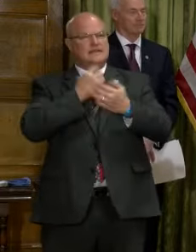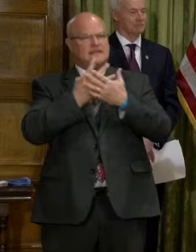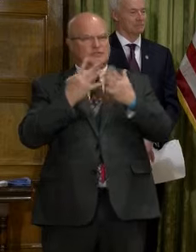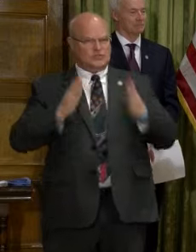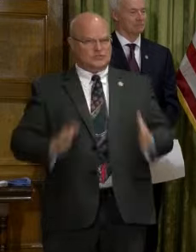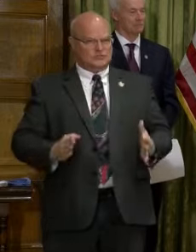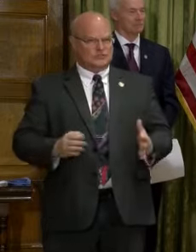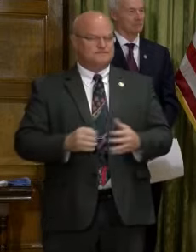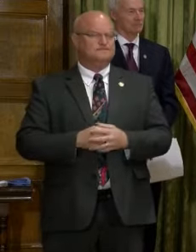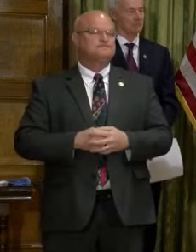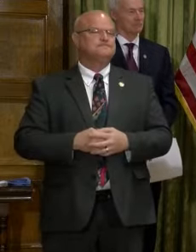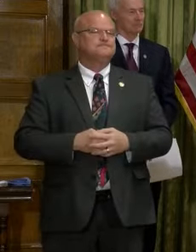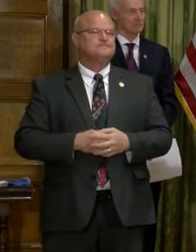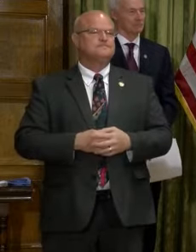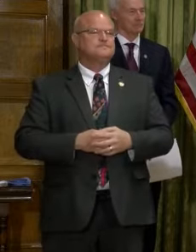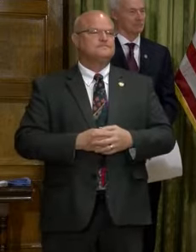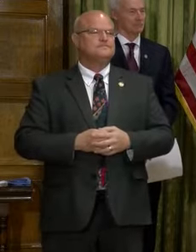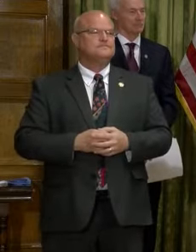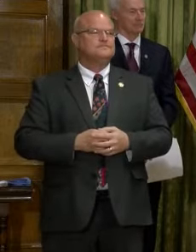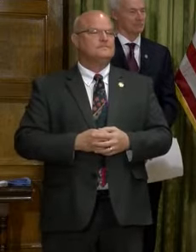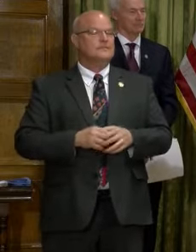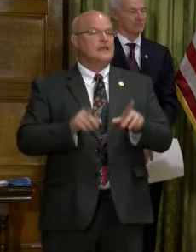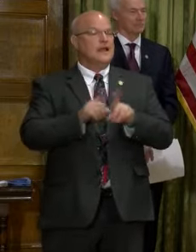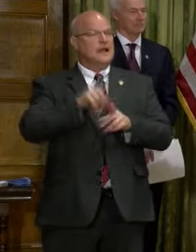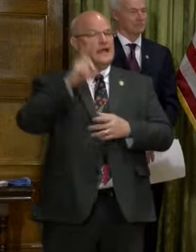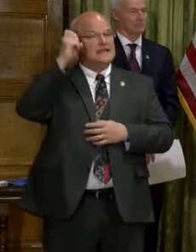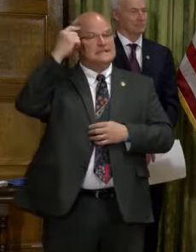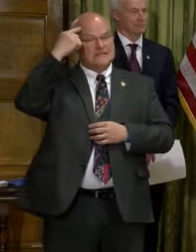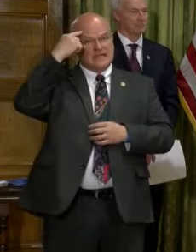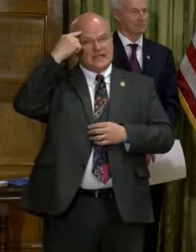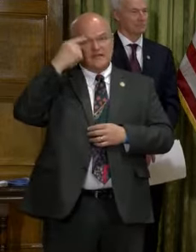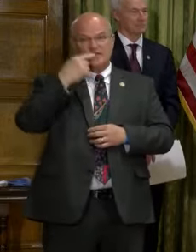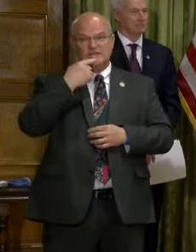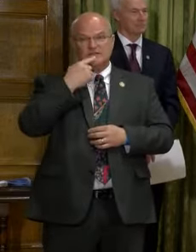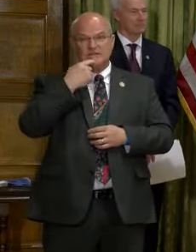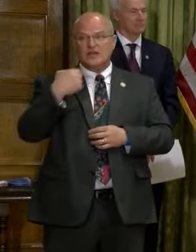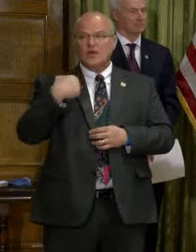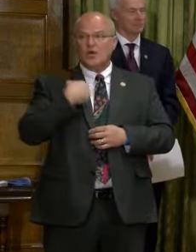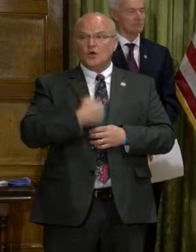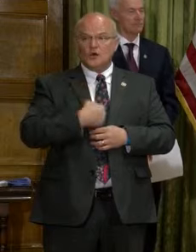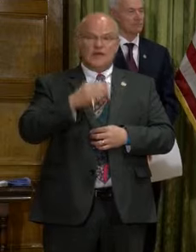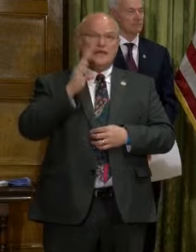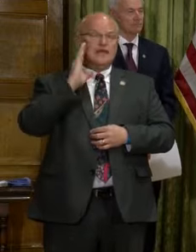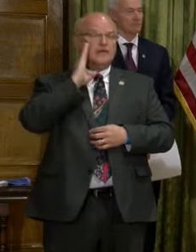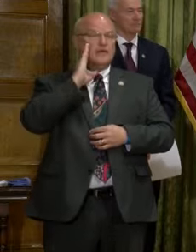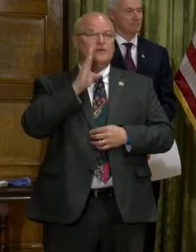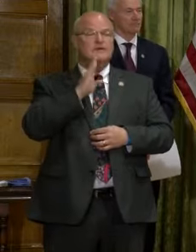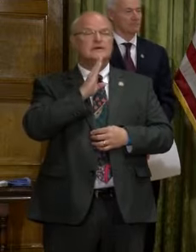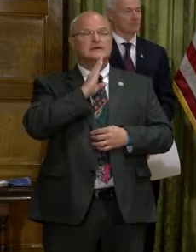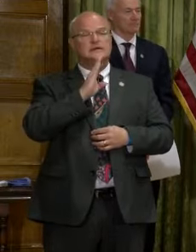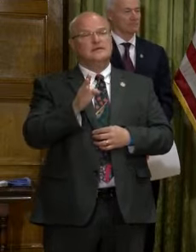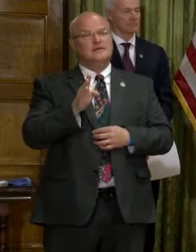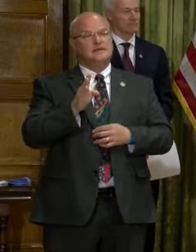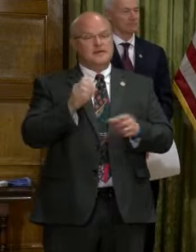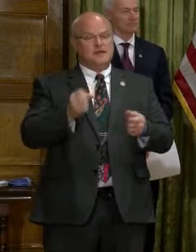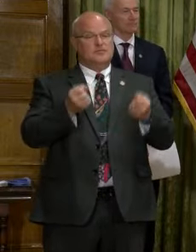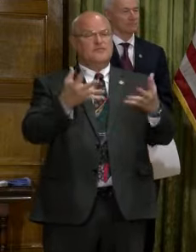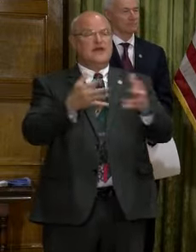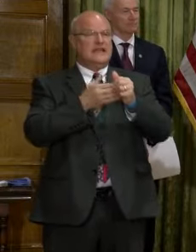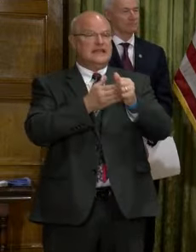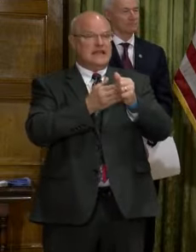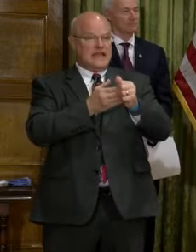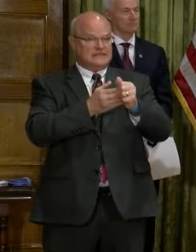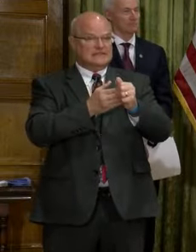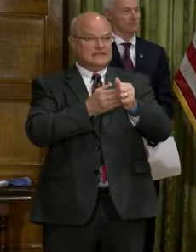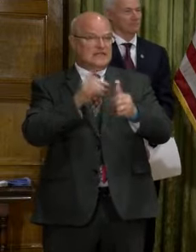inmates. And as the governor mentioned, we are going to be providing guidance